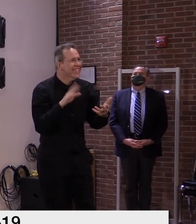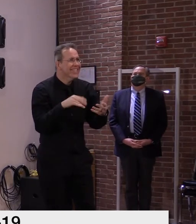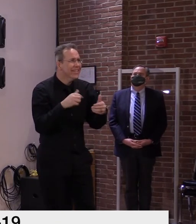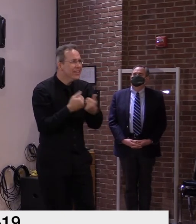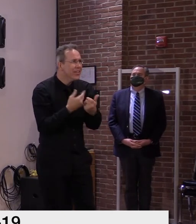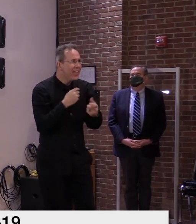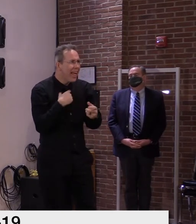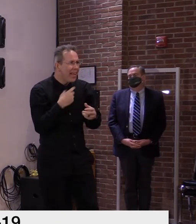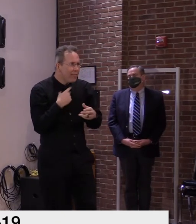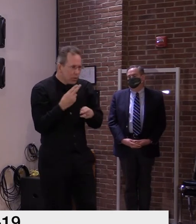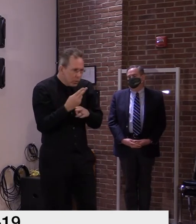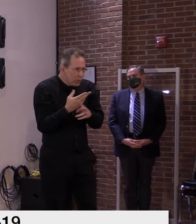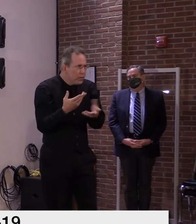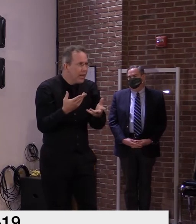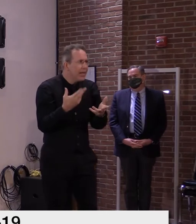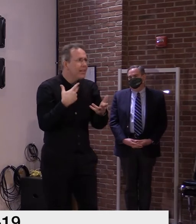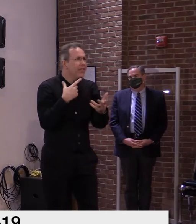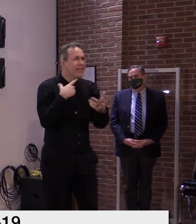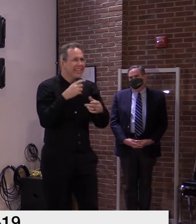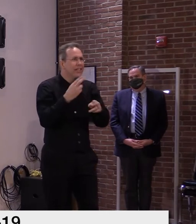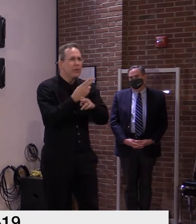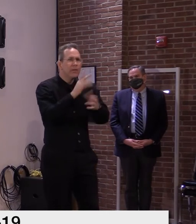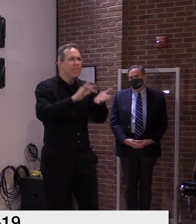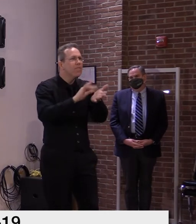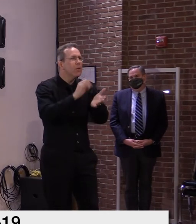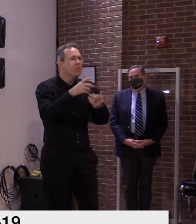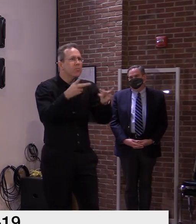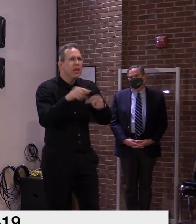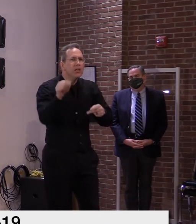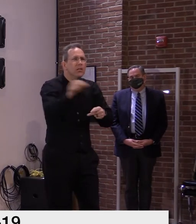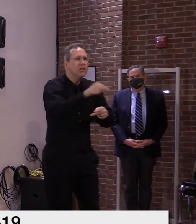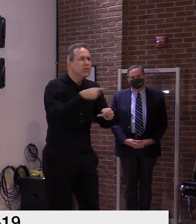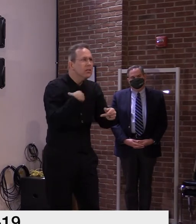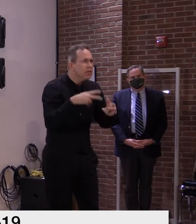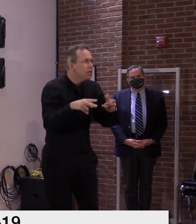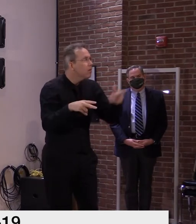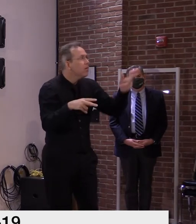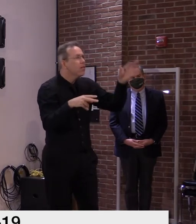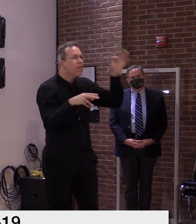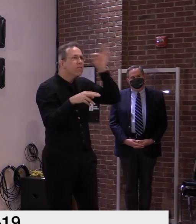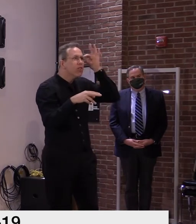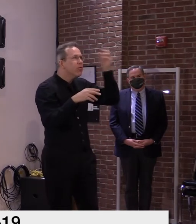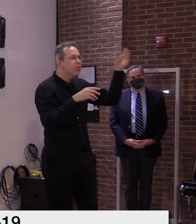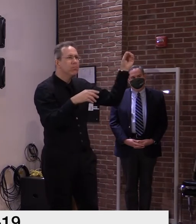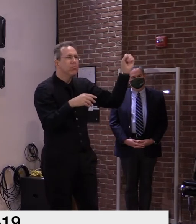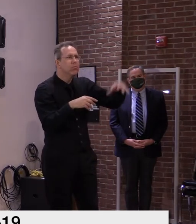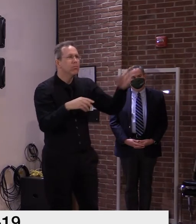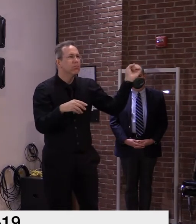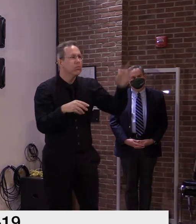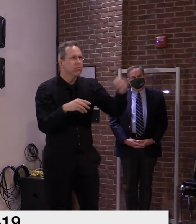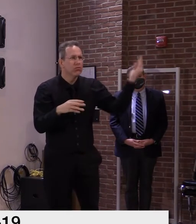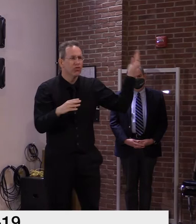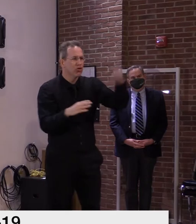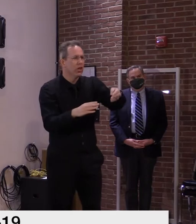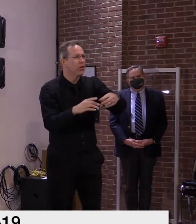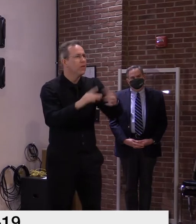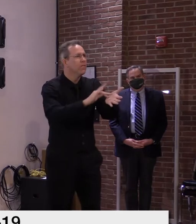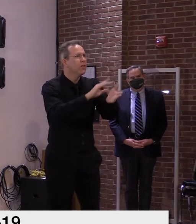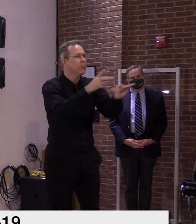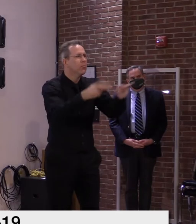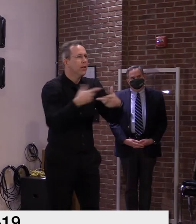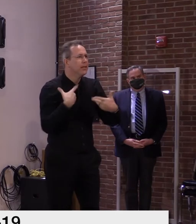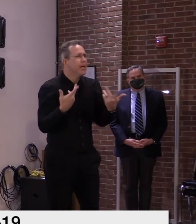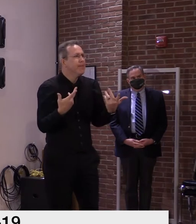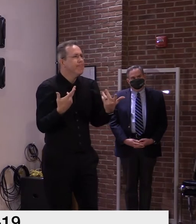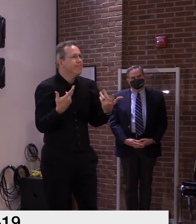ways as well. So they're receiving their doses directly from the federal government. Secretary